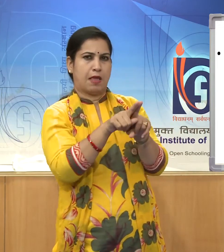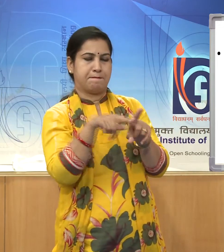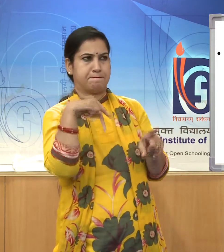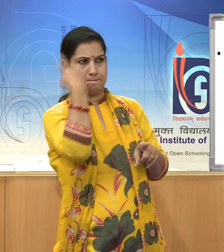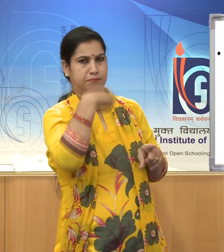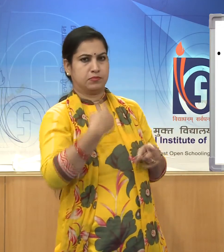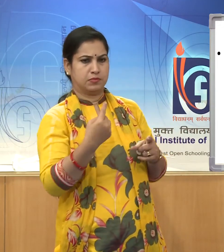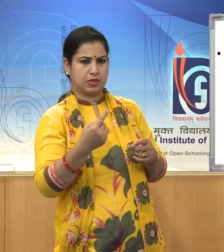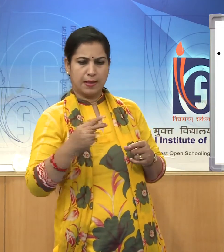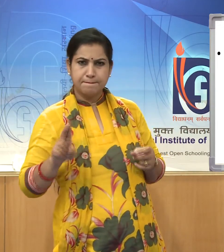not brushes.